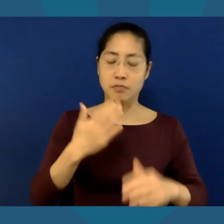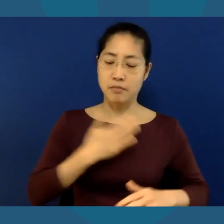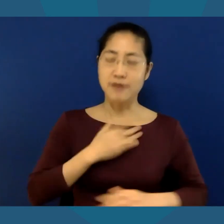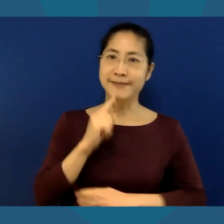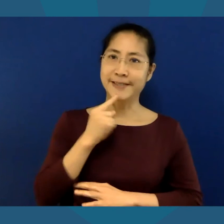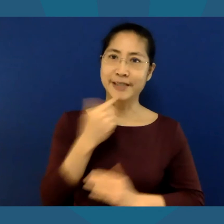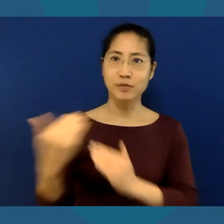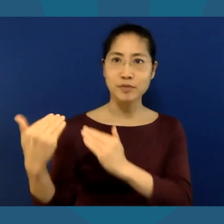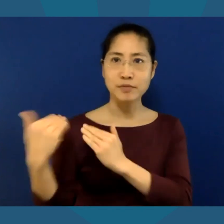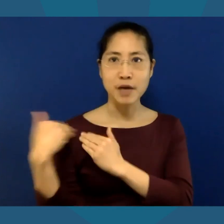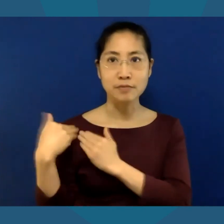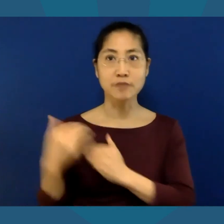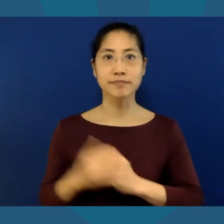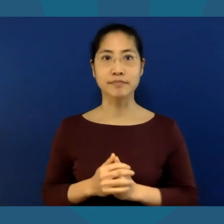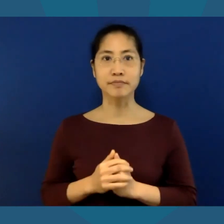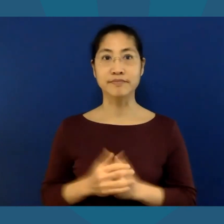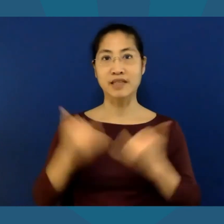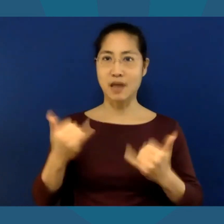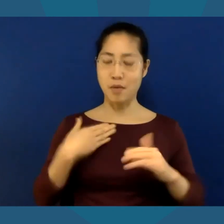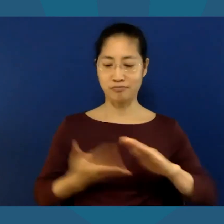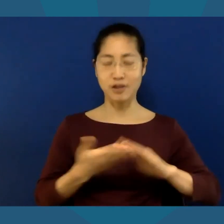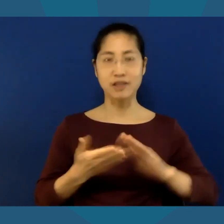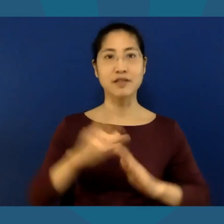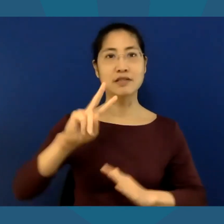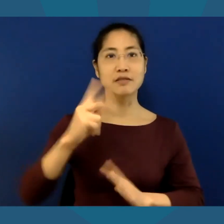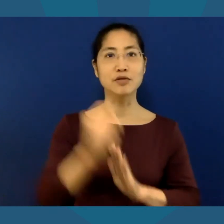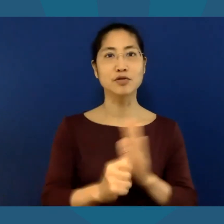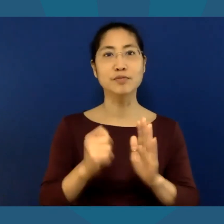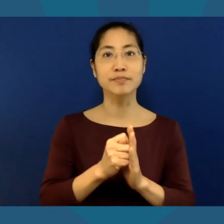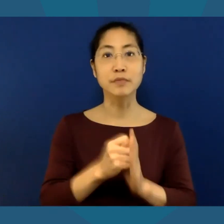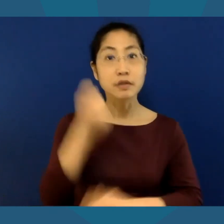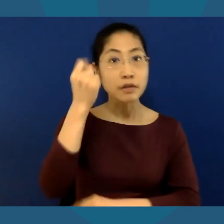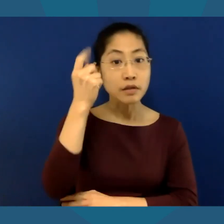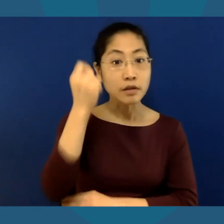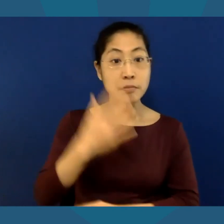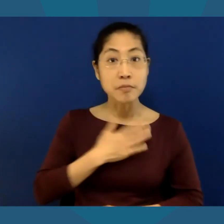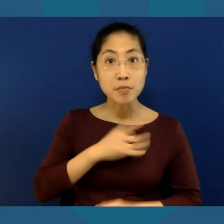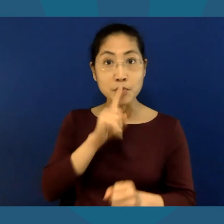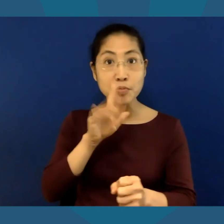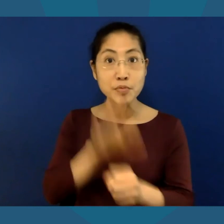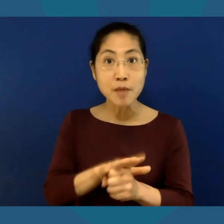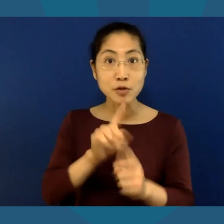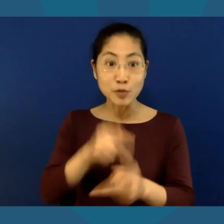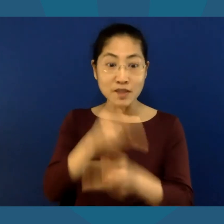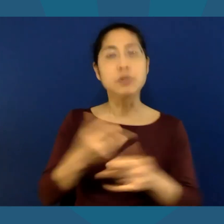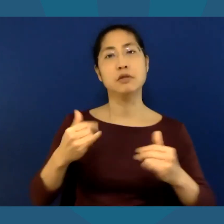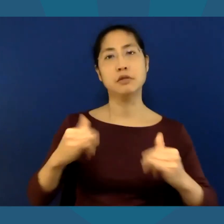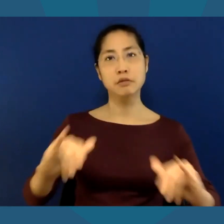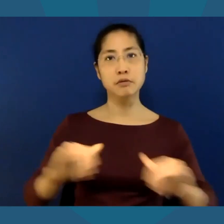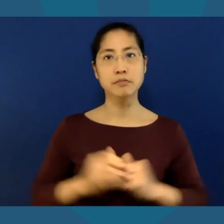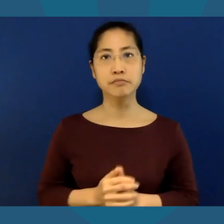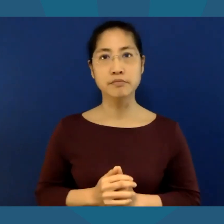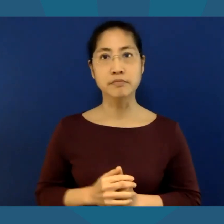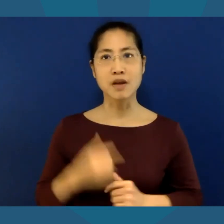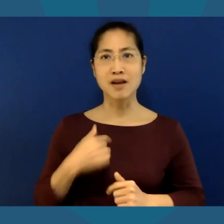and expanding freedom is my most solemn responsibility. It's just my second term, but I'm keeping